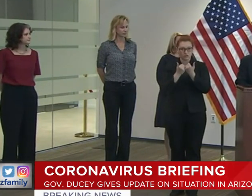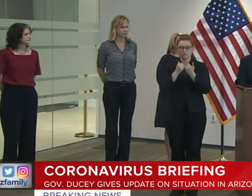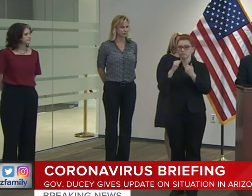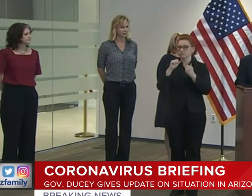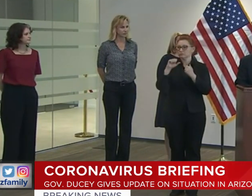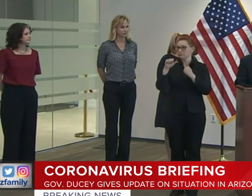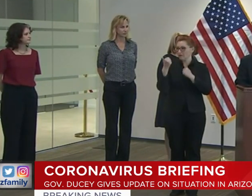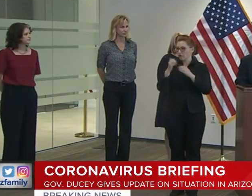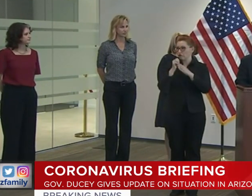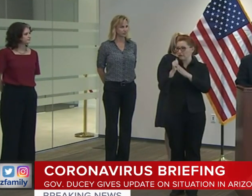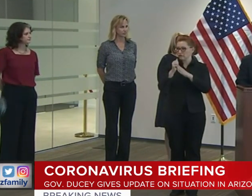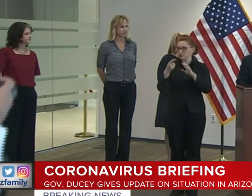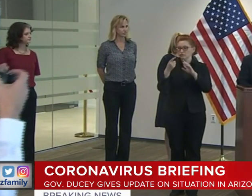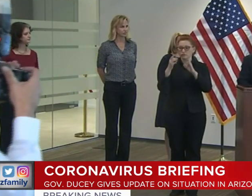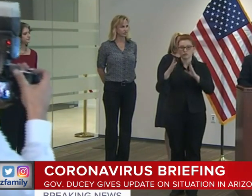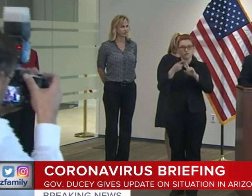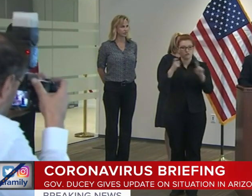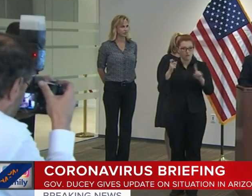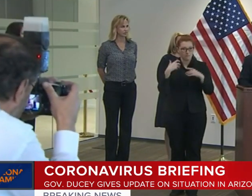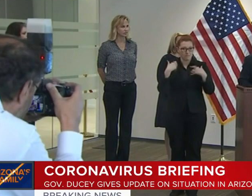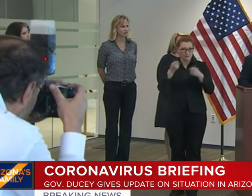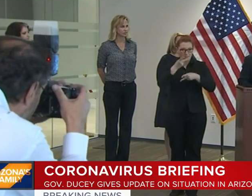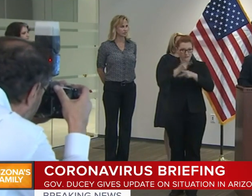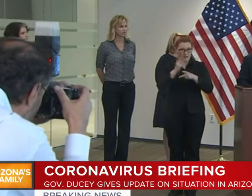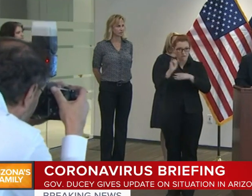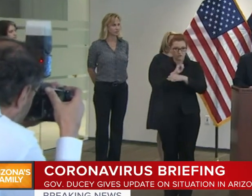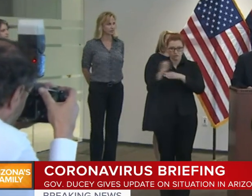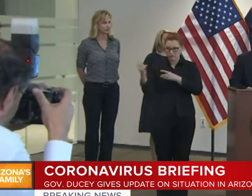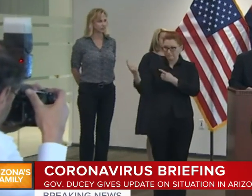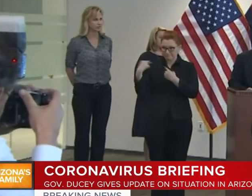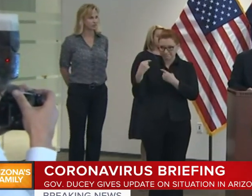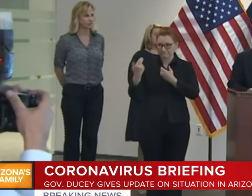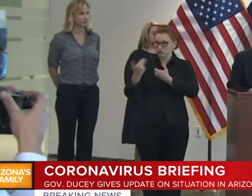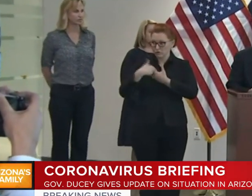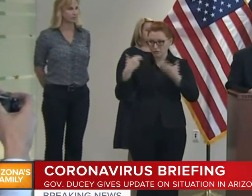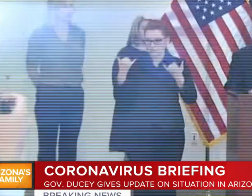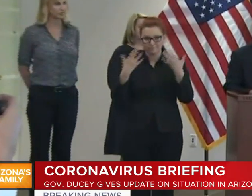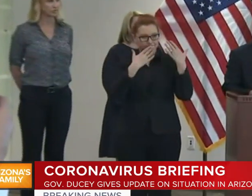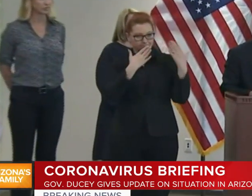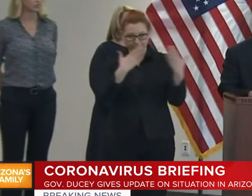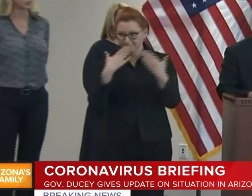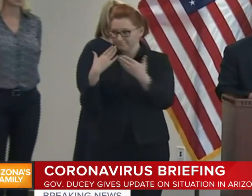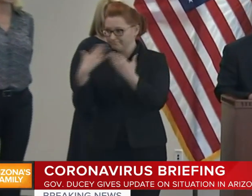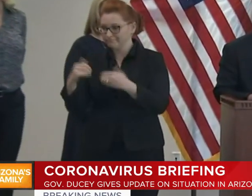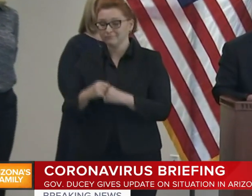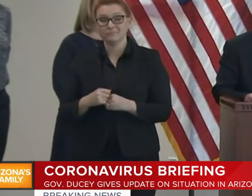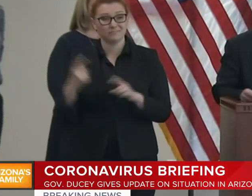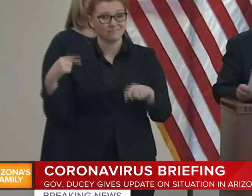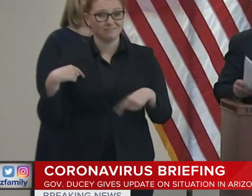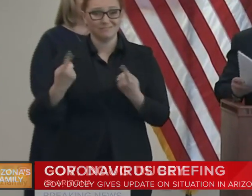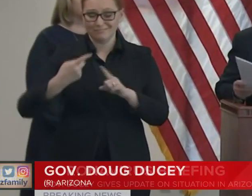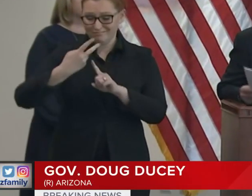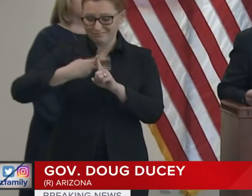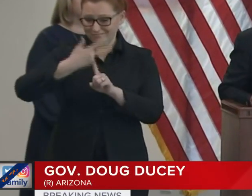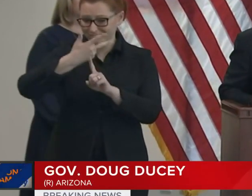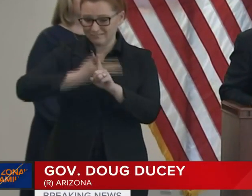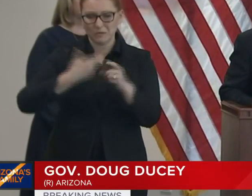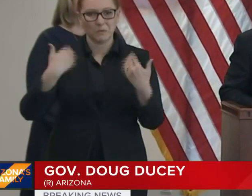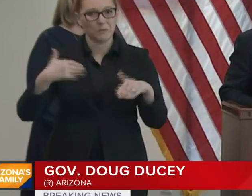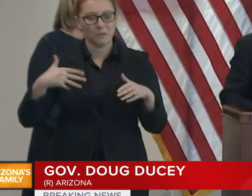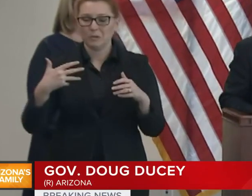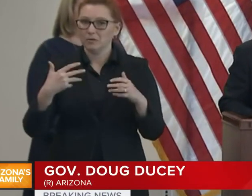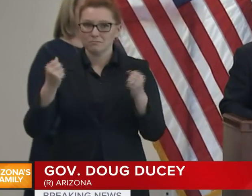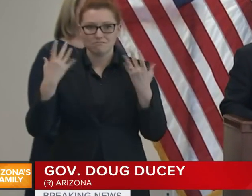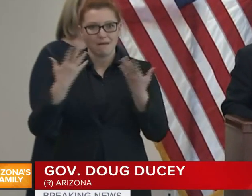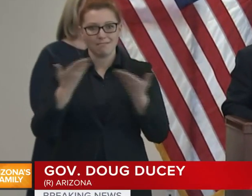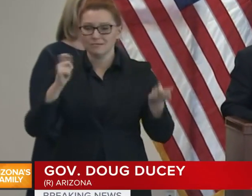joining us this afternoon. Over the last couple of months, a lot has changed in our world, and we've certainly seen that firsthand in